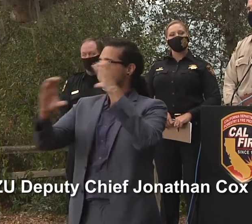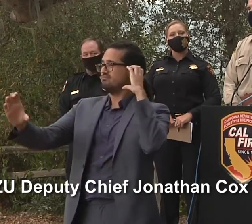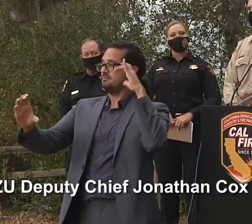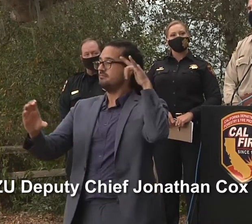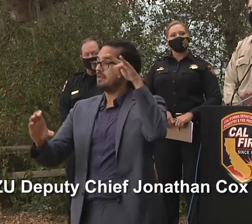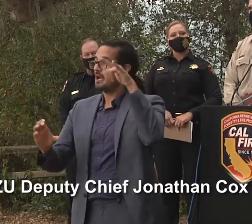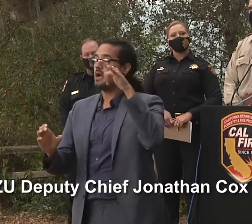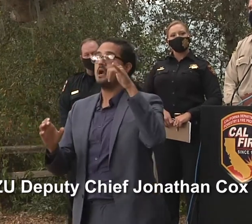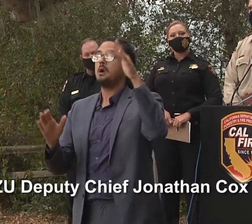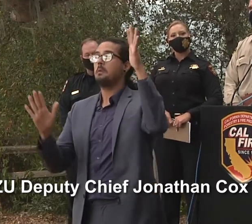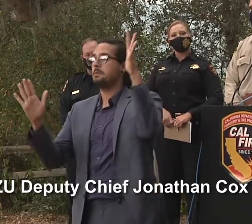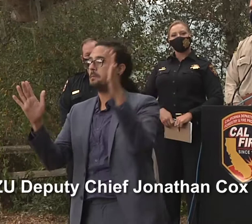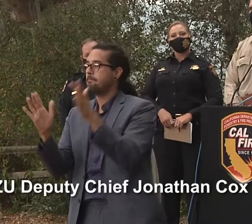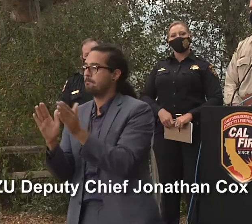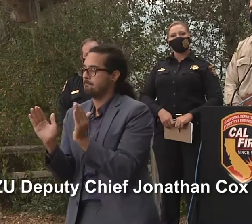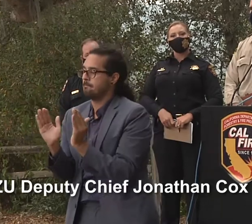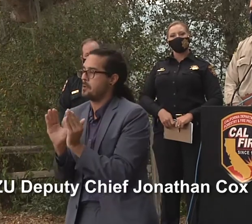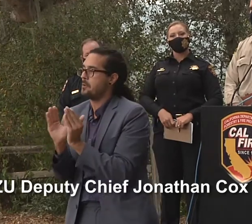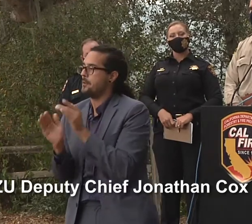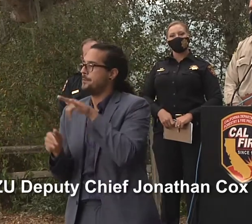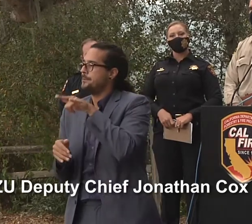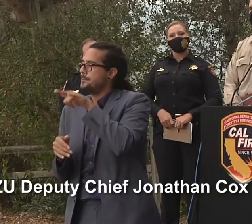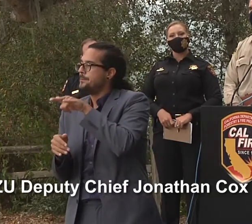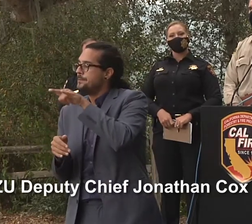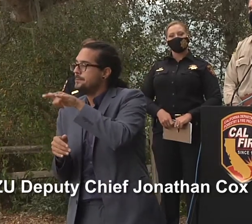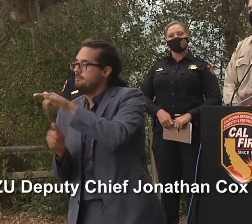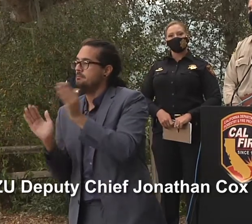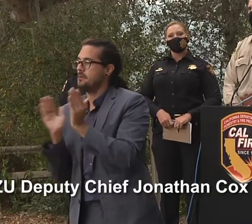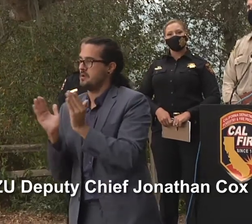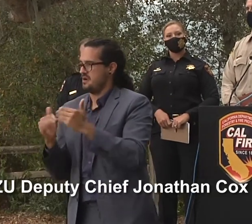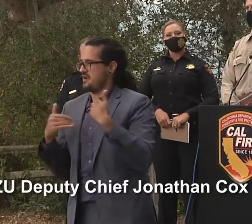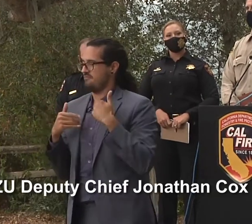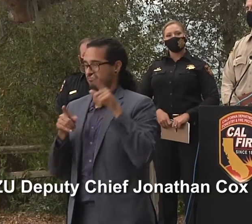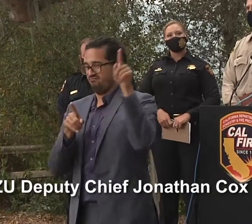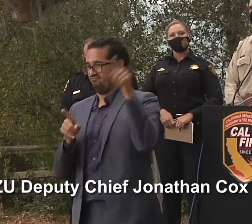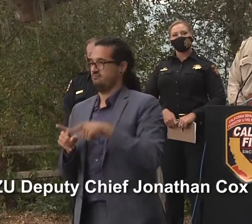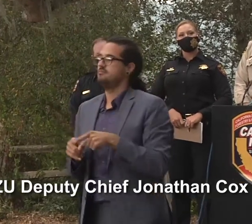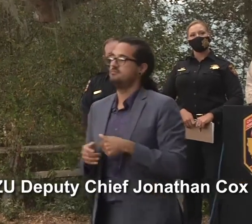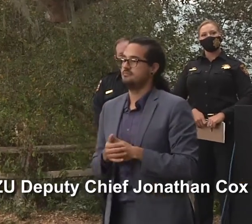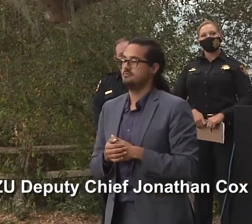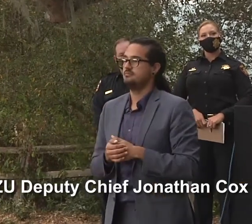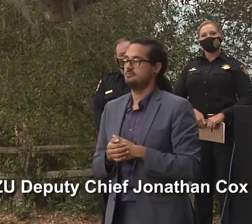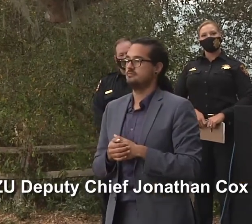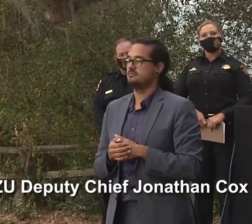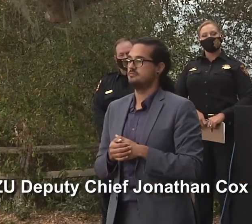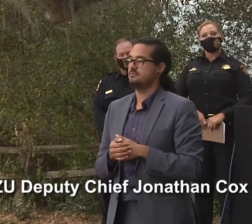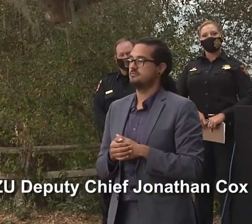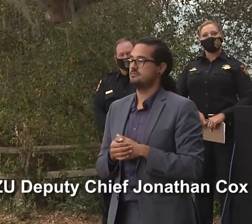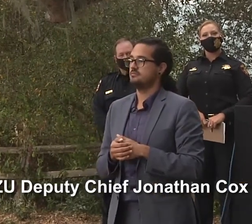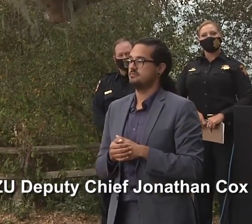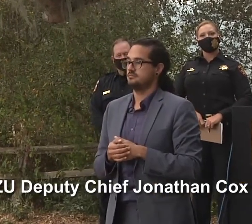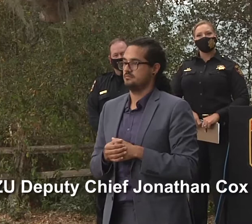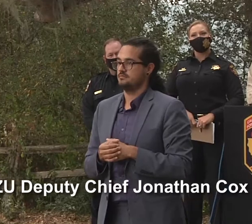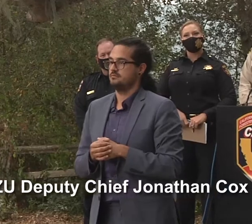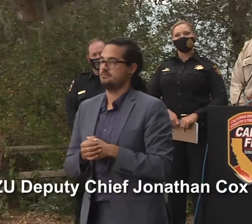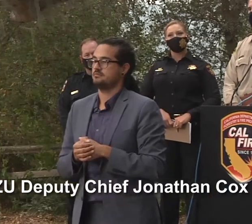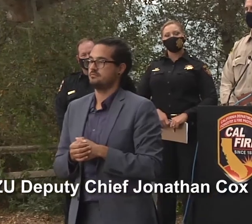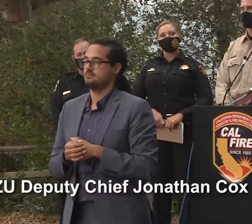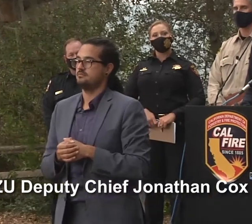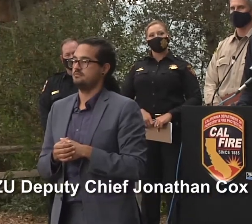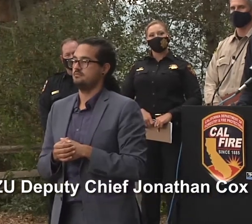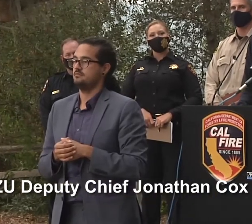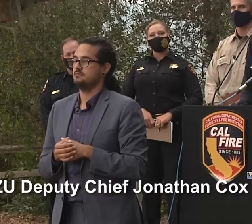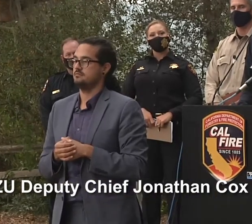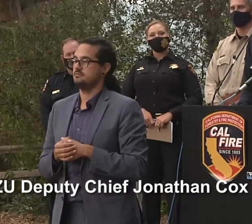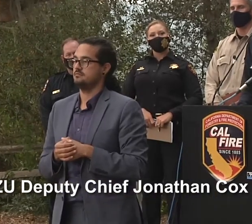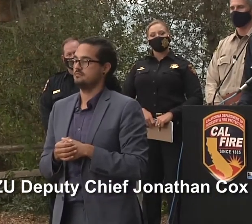smaller tankers and helicopters. In that air operations program, across the state since August 15th, we've